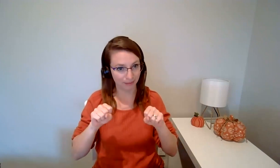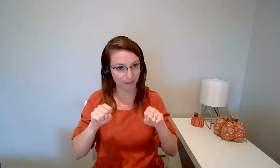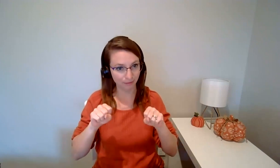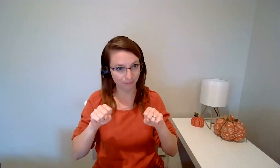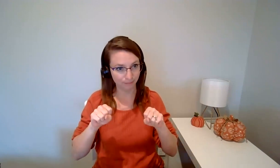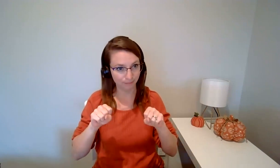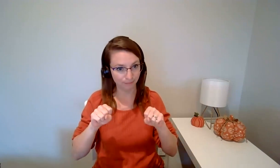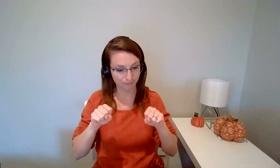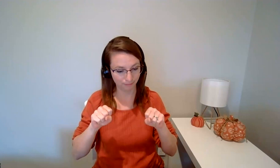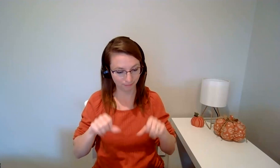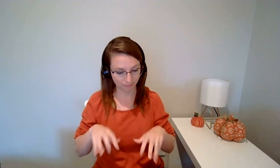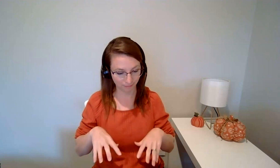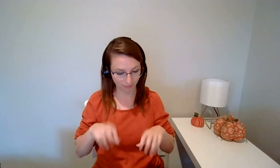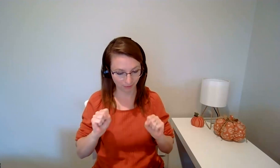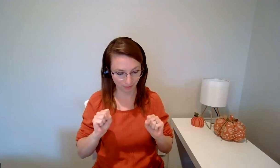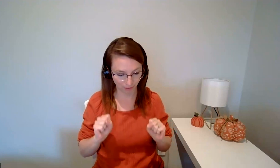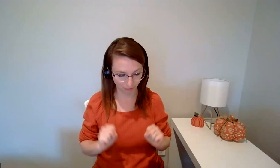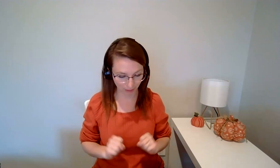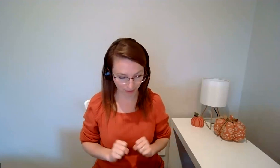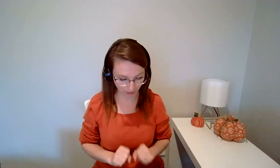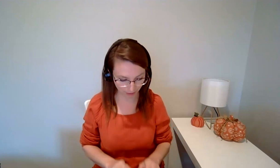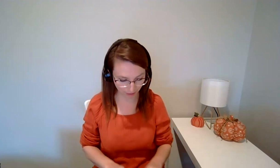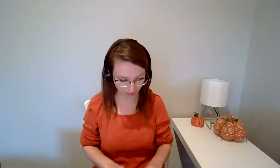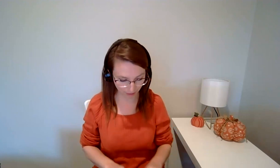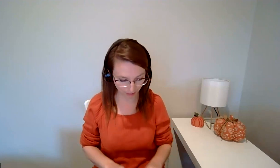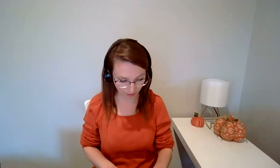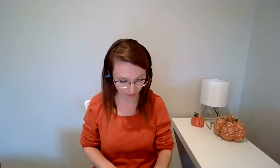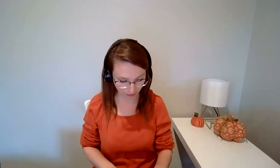Adopted. All right.